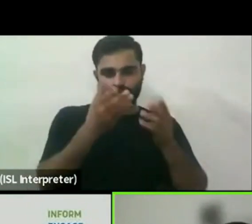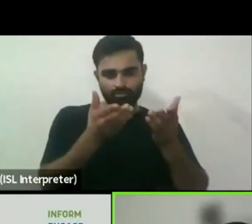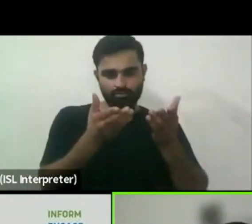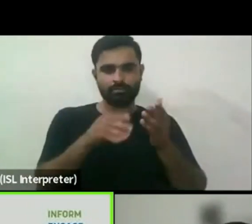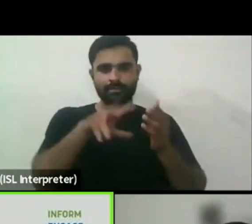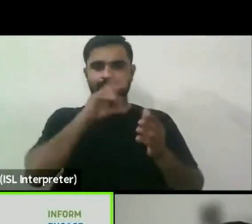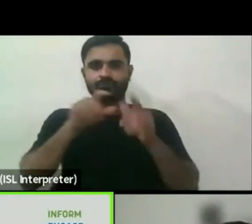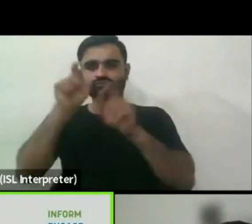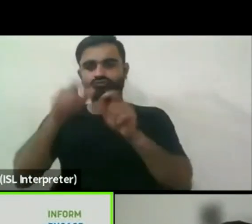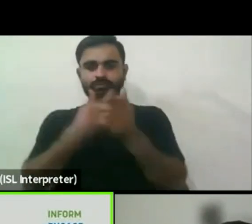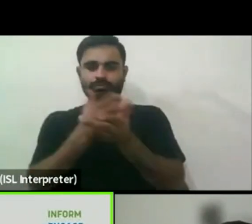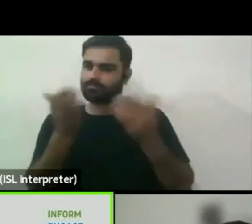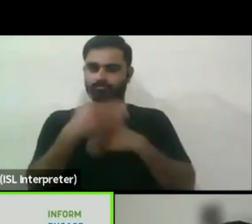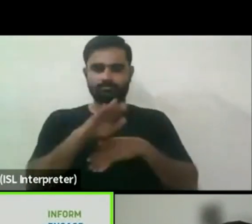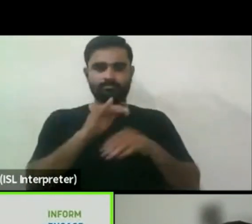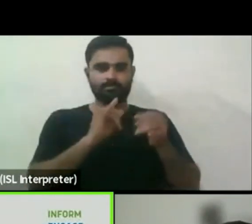Go ahead, Sanmari.